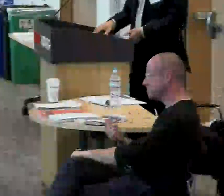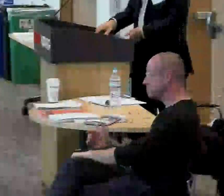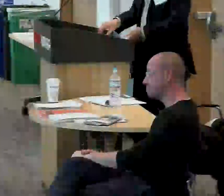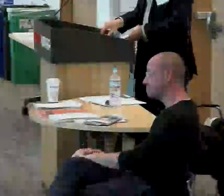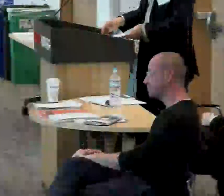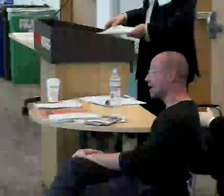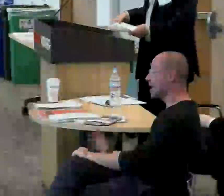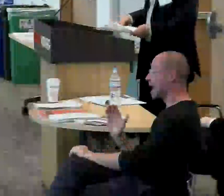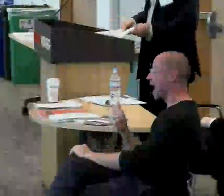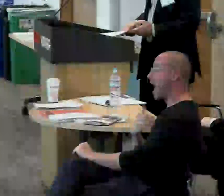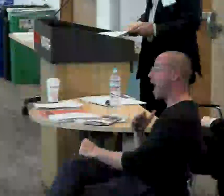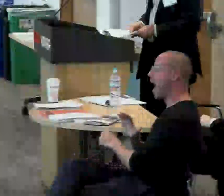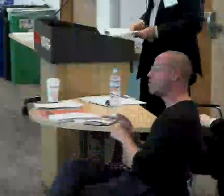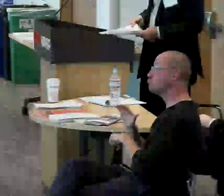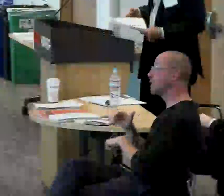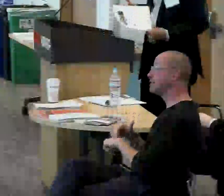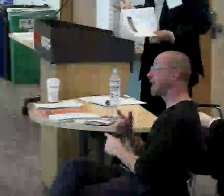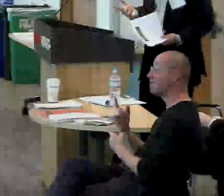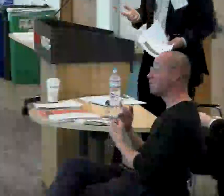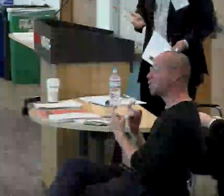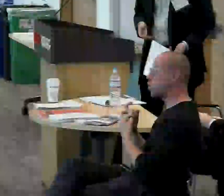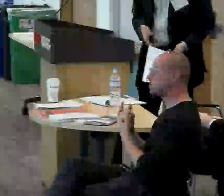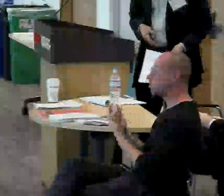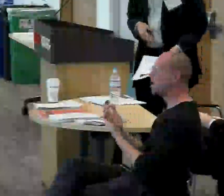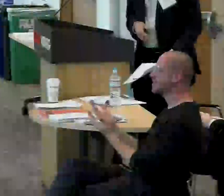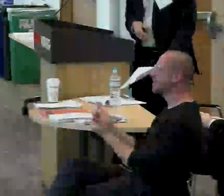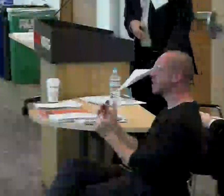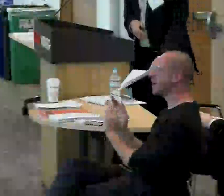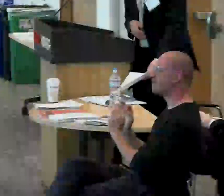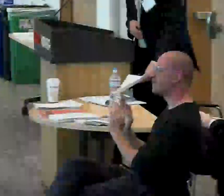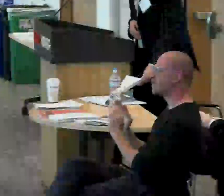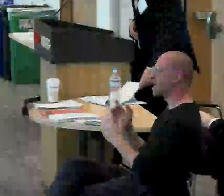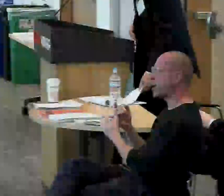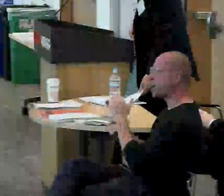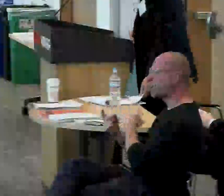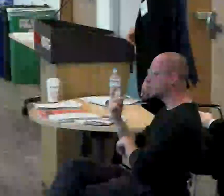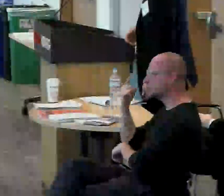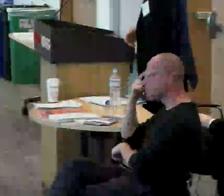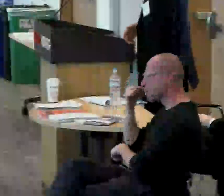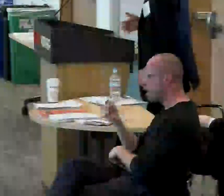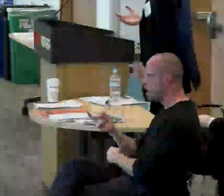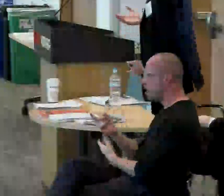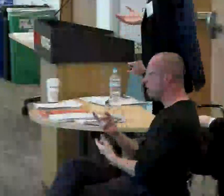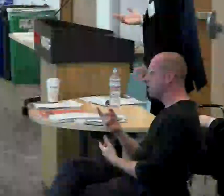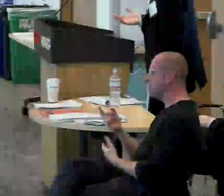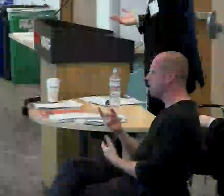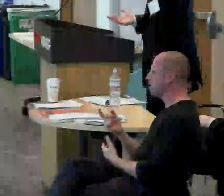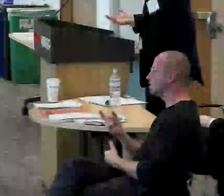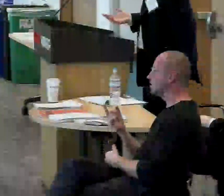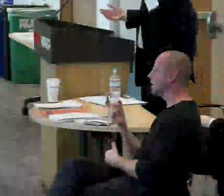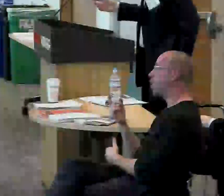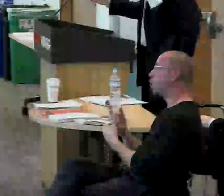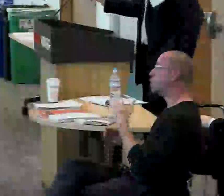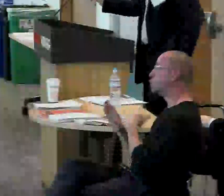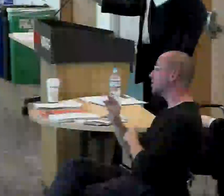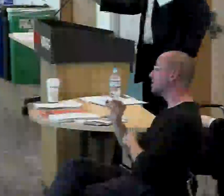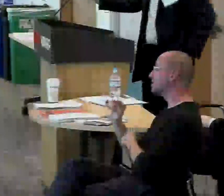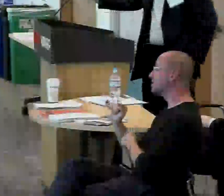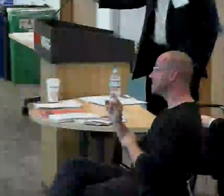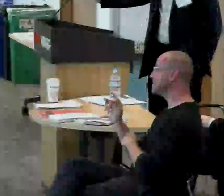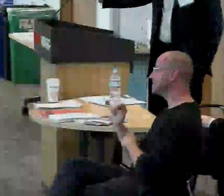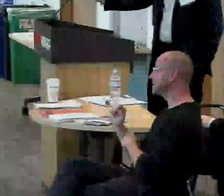But we've got a lot of time for questions. We really want to get your feedback. We want to get your thoughts. We want to hear what some of your takeaways are. We want to